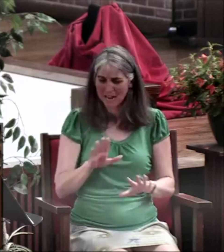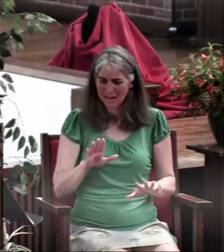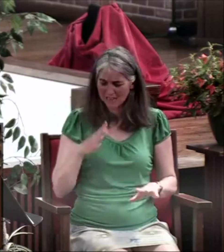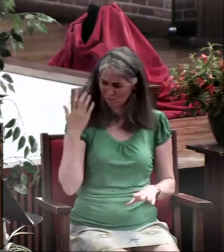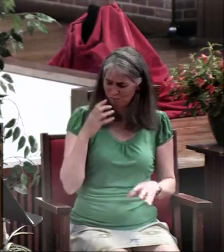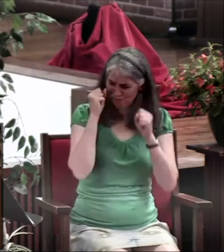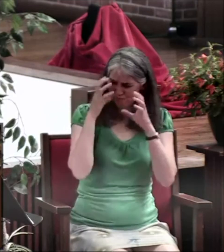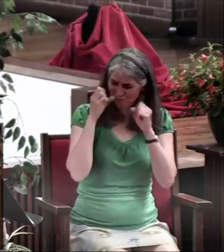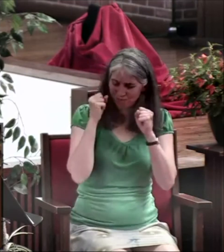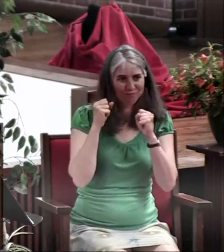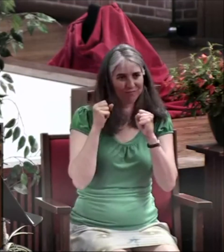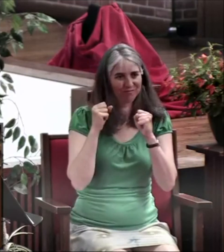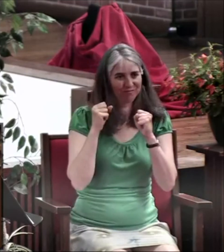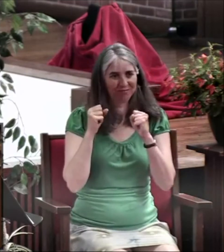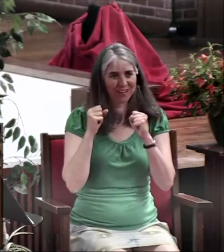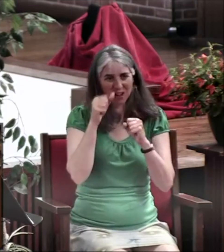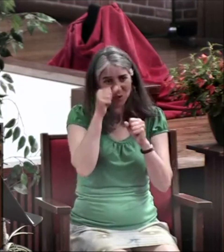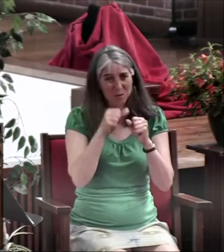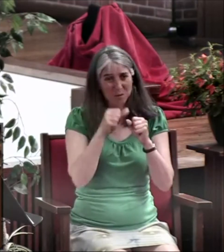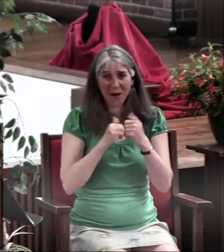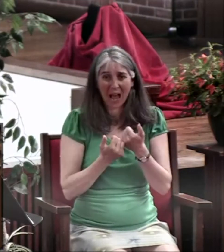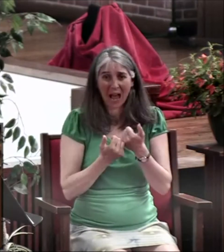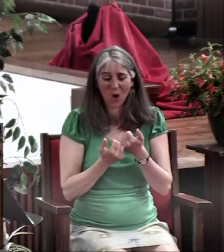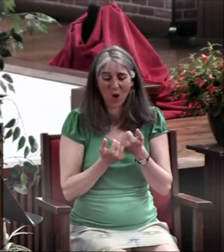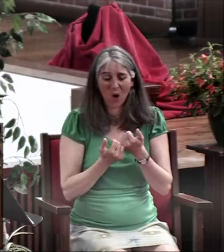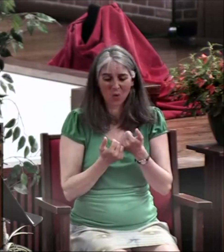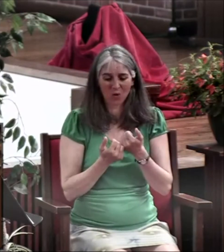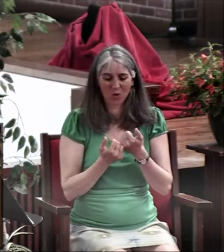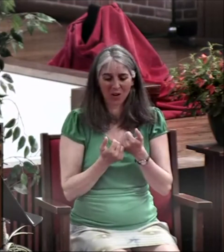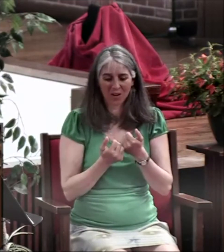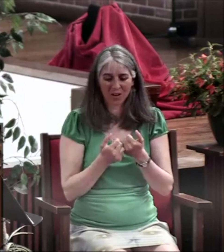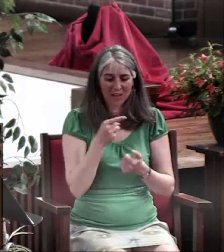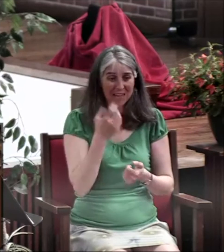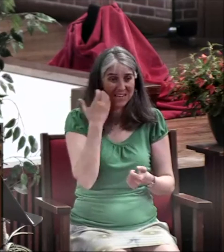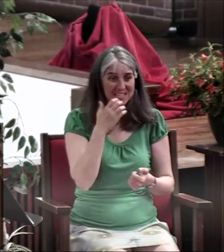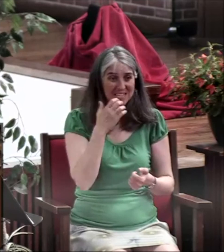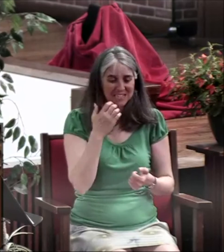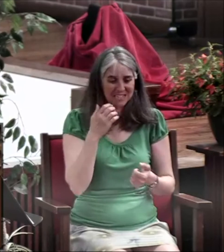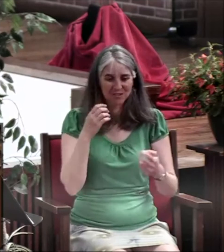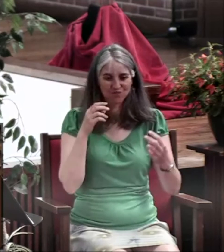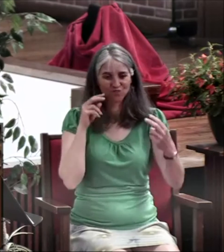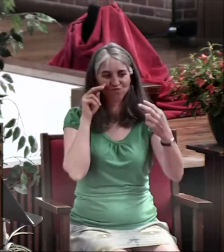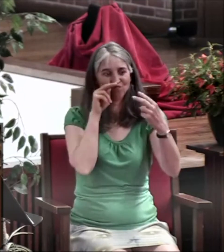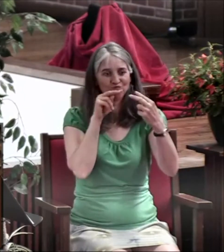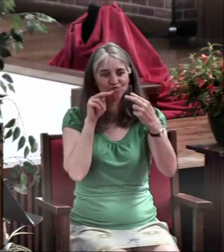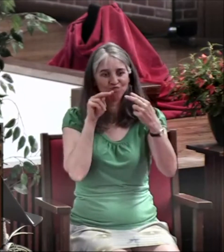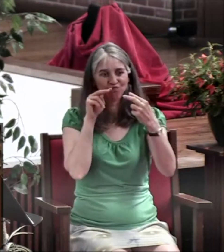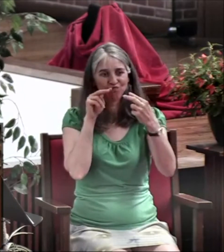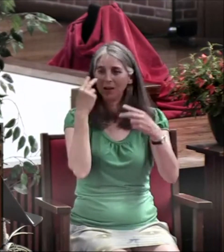him. He said, I remember how he and his cousin would gaze into his face, hoping for